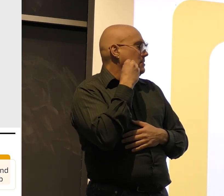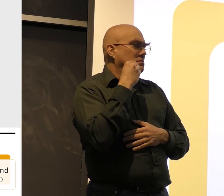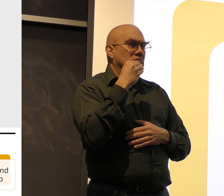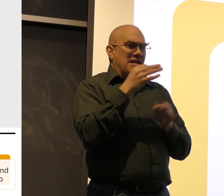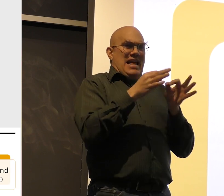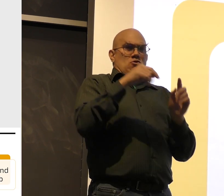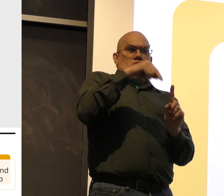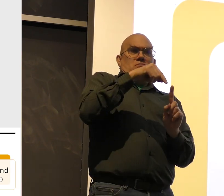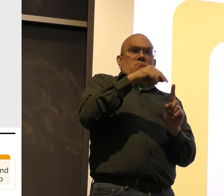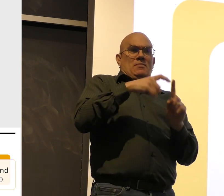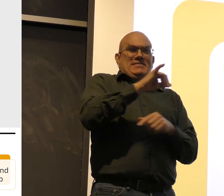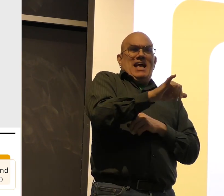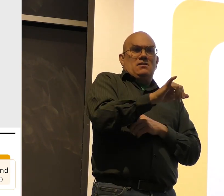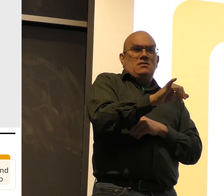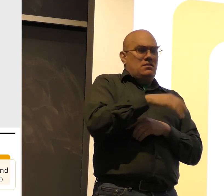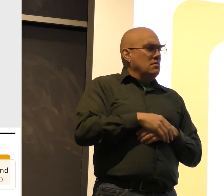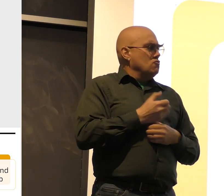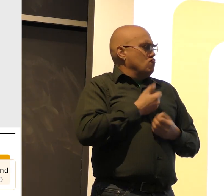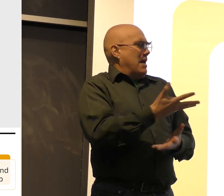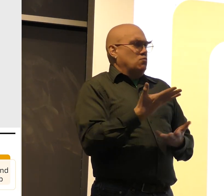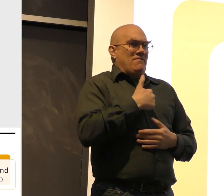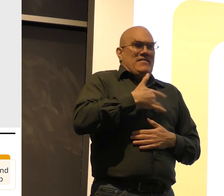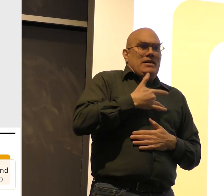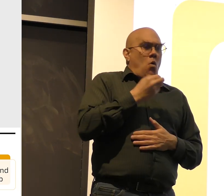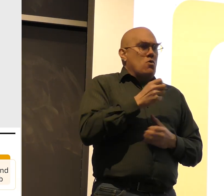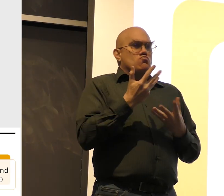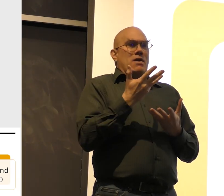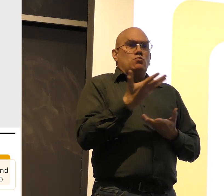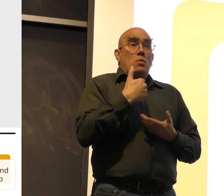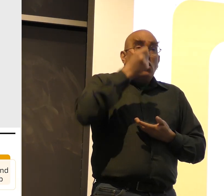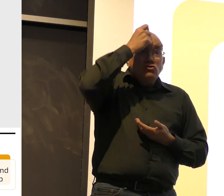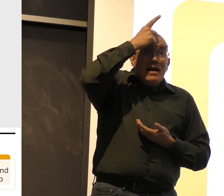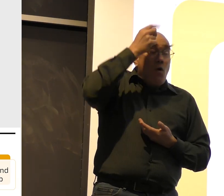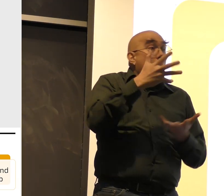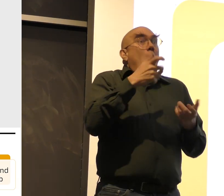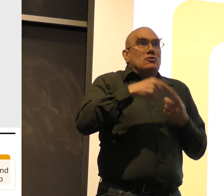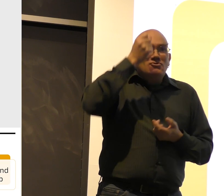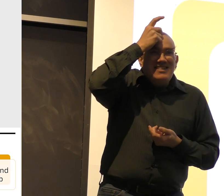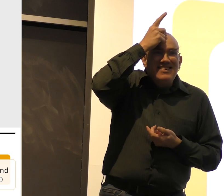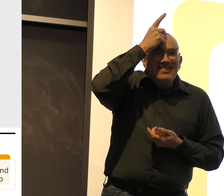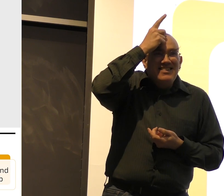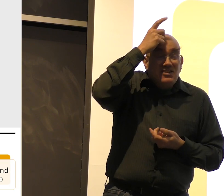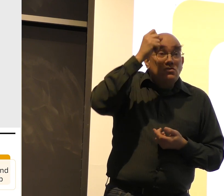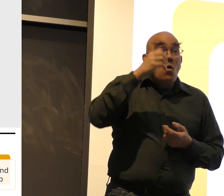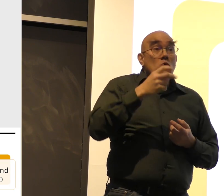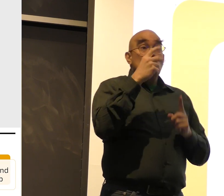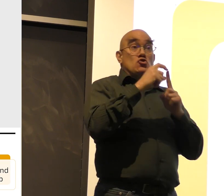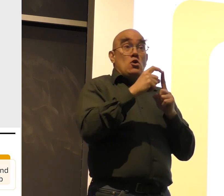social experiences. That's where language emerges from, to express how you feel, what you understand, or want to understand.